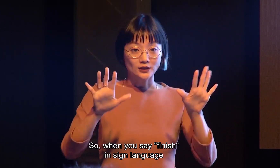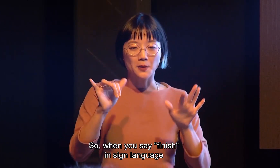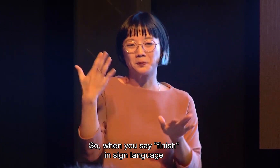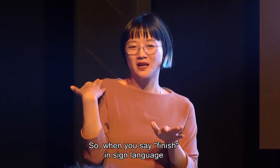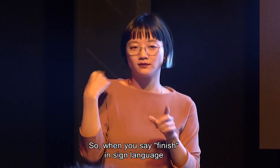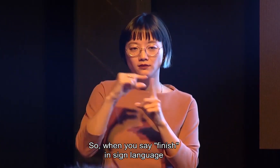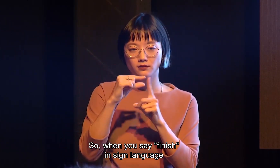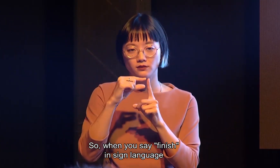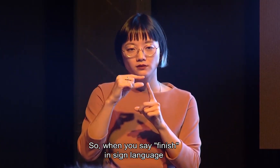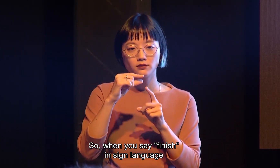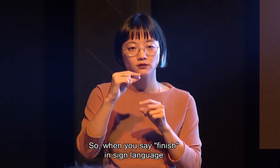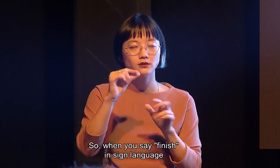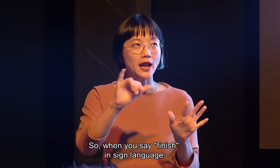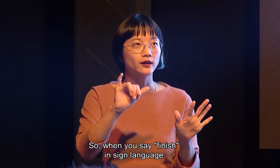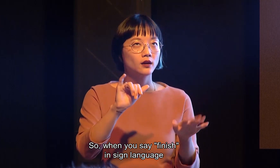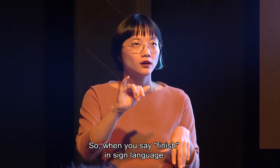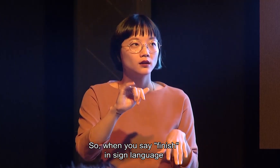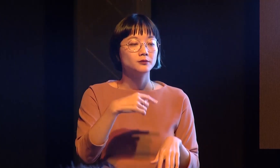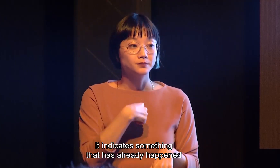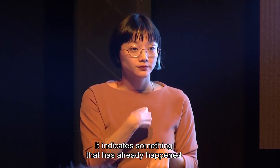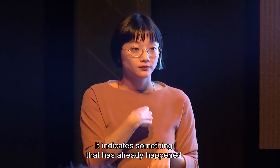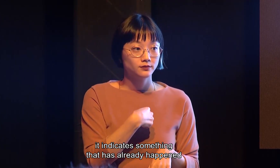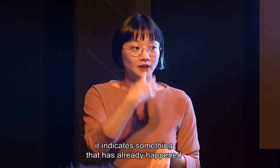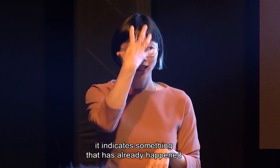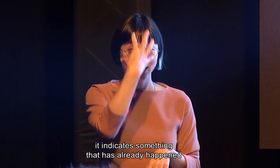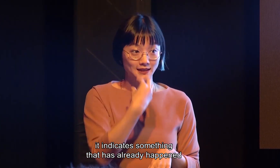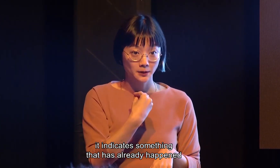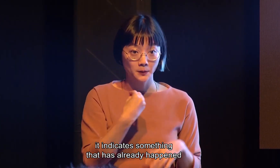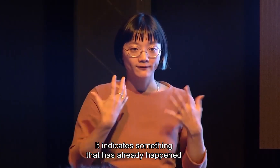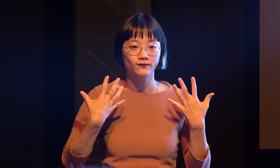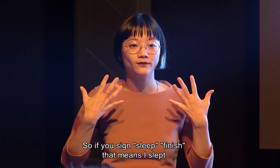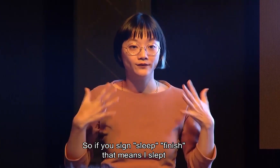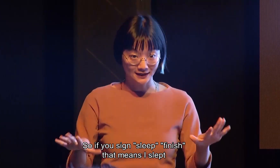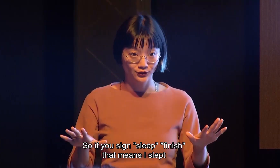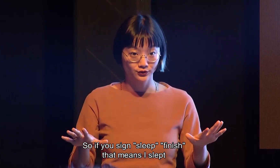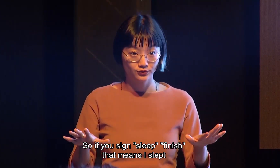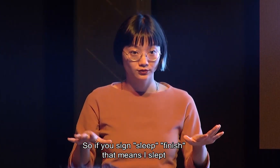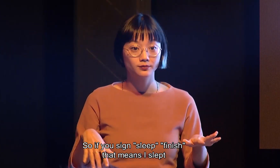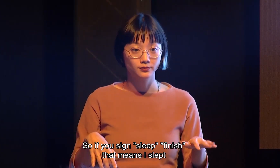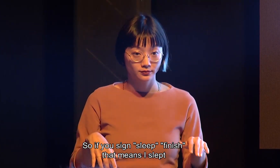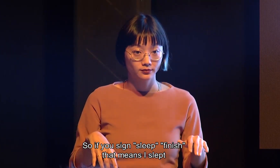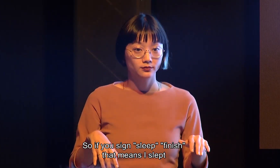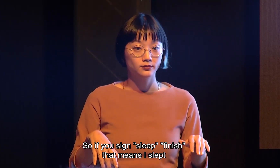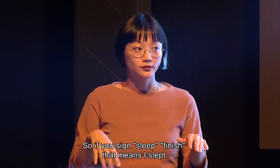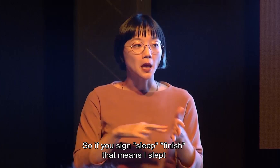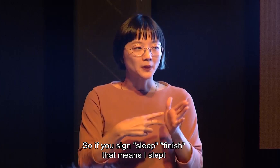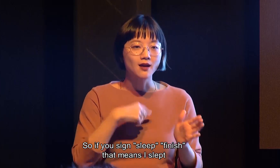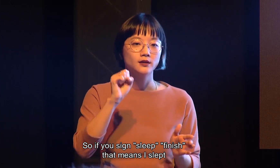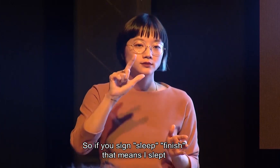So when you say finish in sign language, it indicates something that's already happened. So if you sign sleep, finish, that means